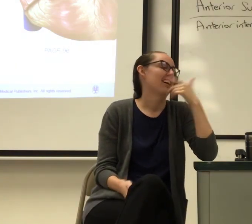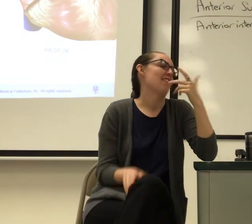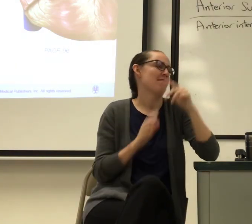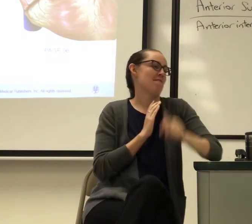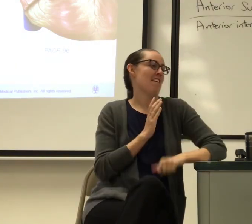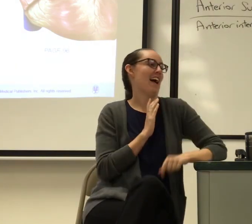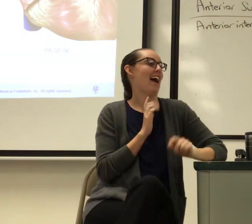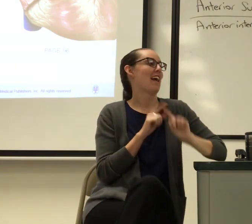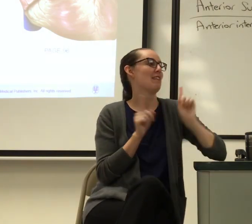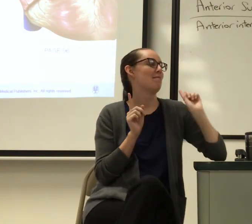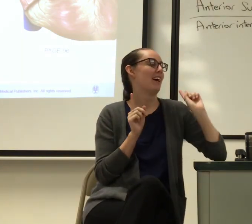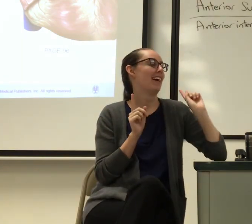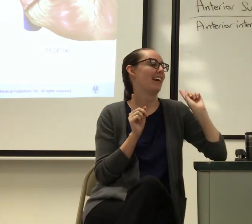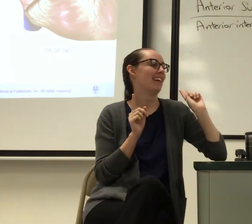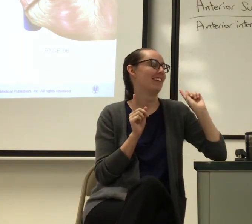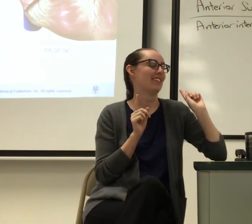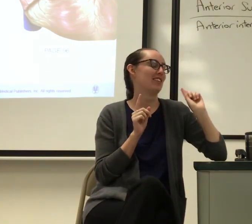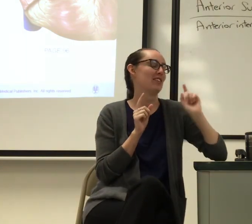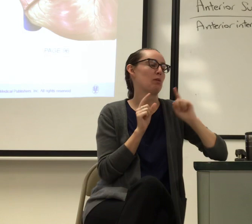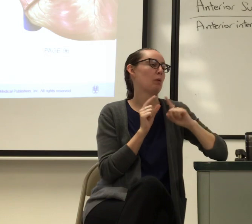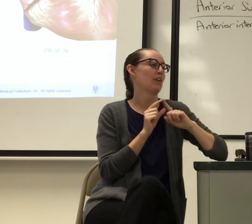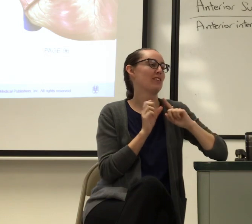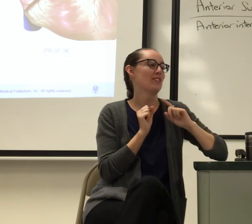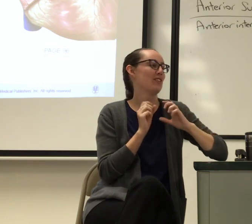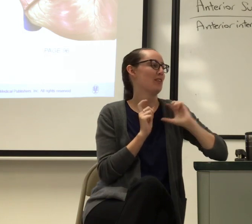Wow. Oh, you just texted me. My bad.